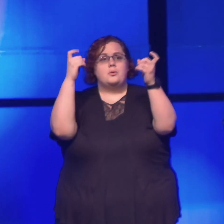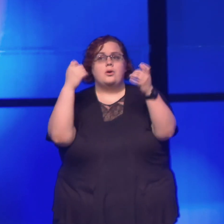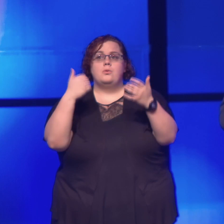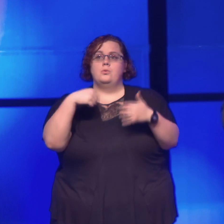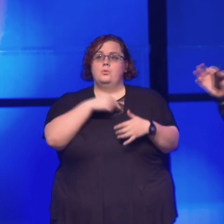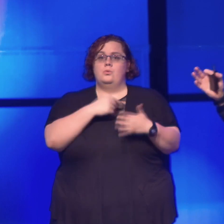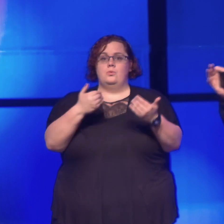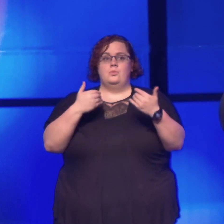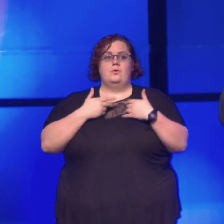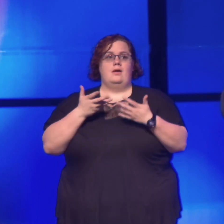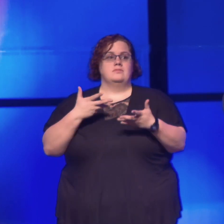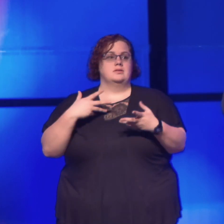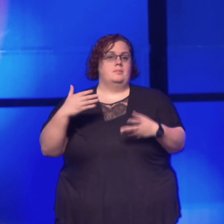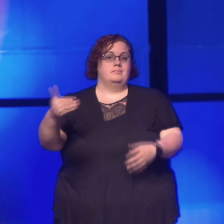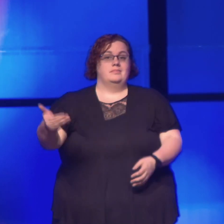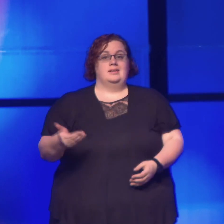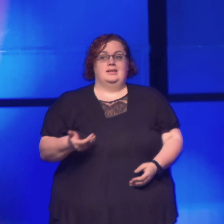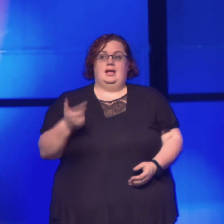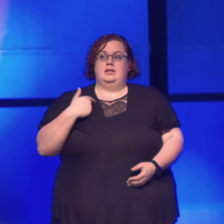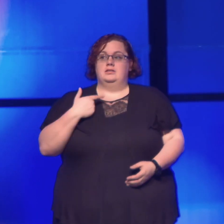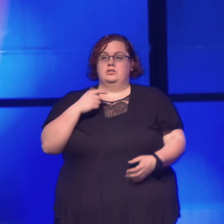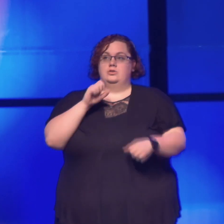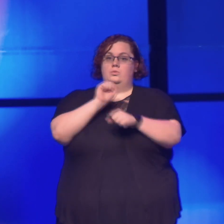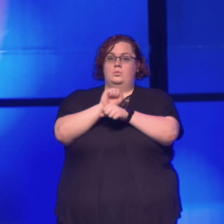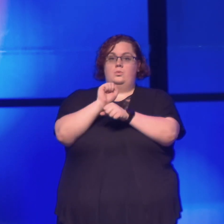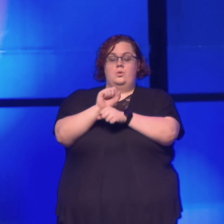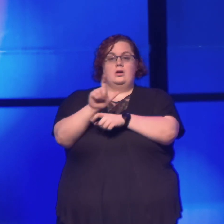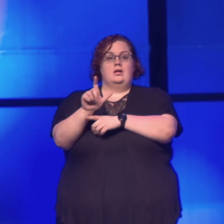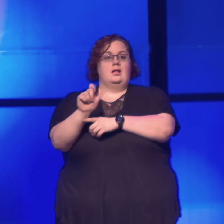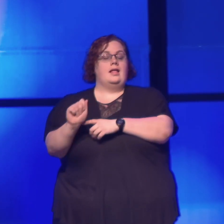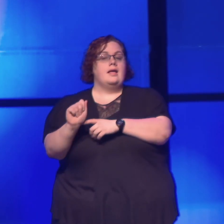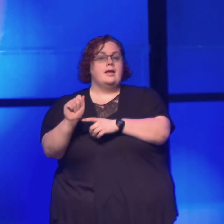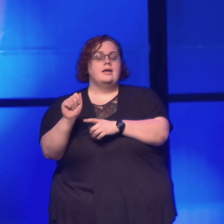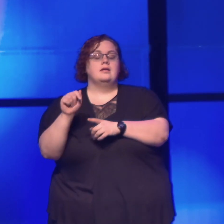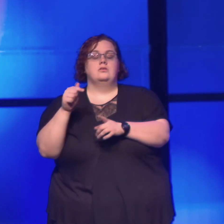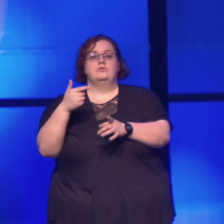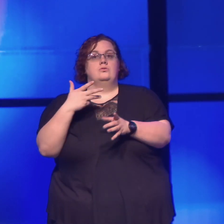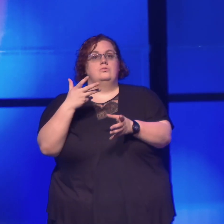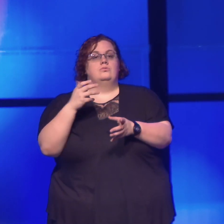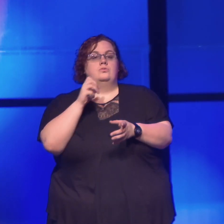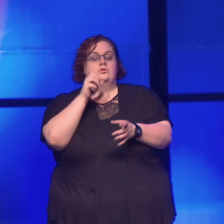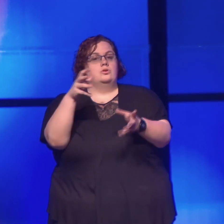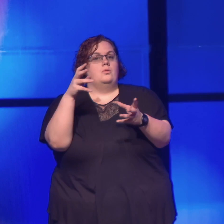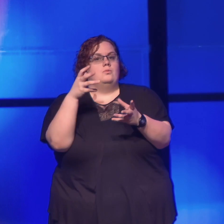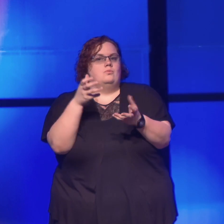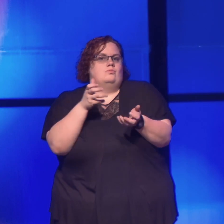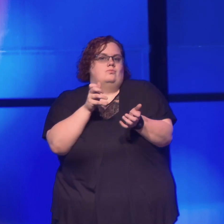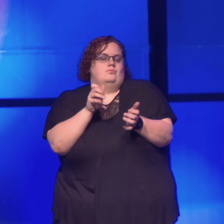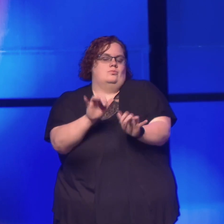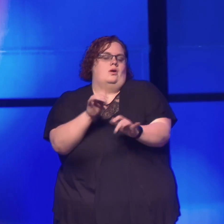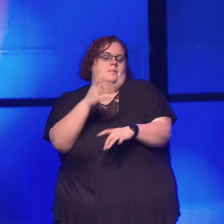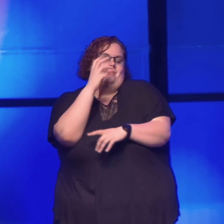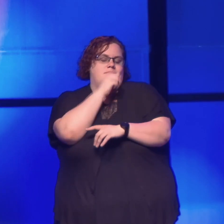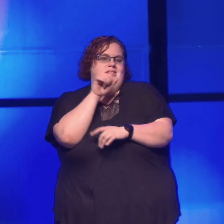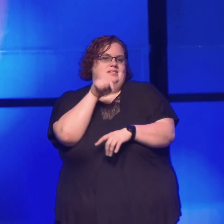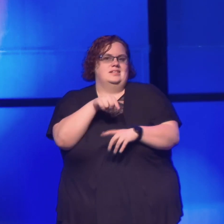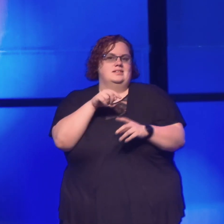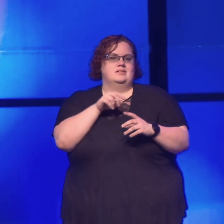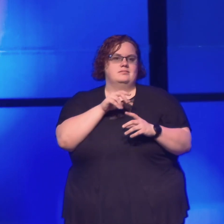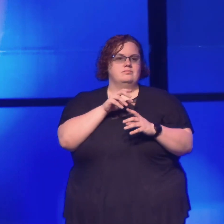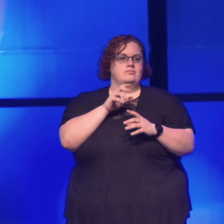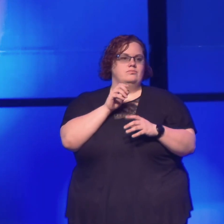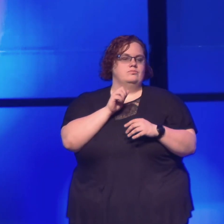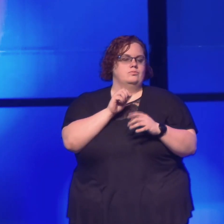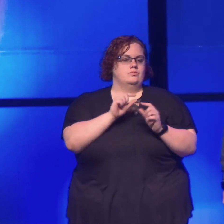coming, outstanding, doing amazing work in Los Angeles. You're not going to want to miss this couple. It's going to be great. They're going to be here with us that weekend, all